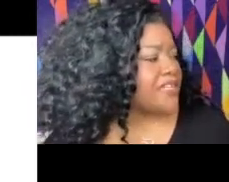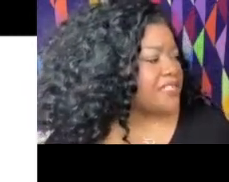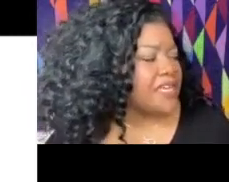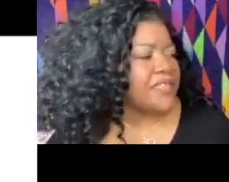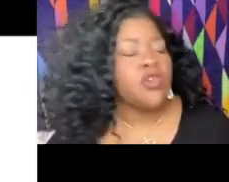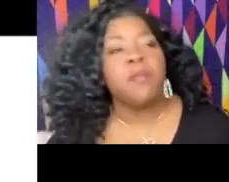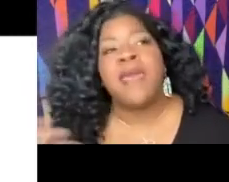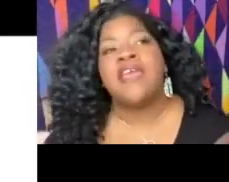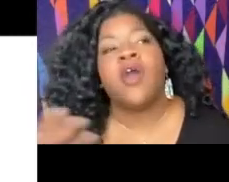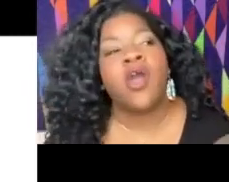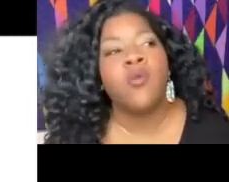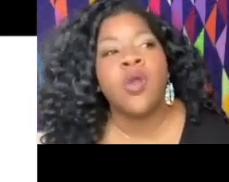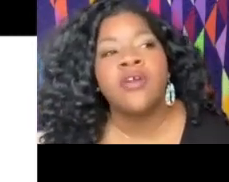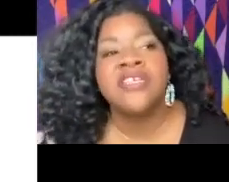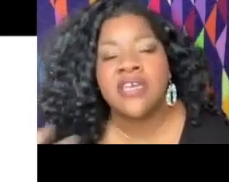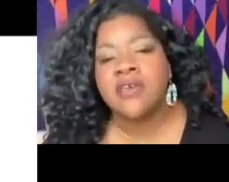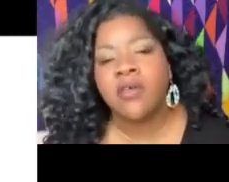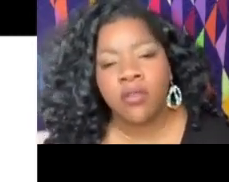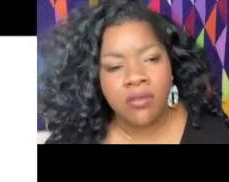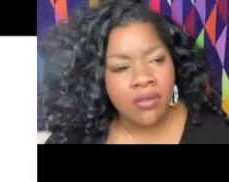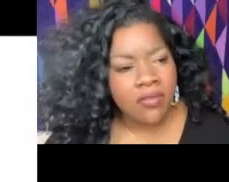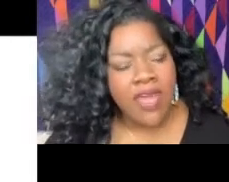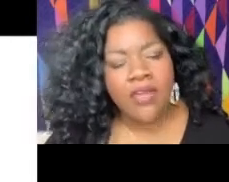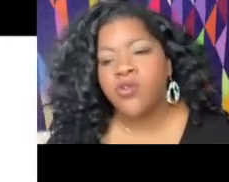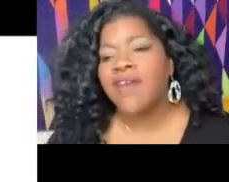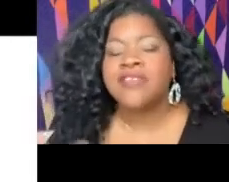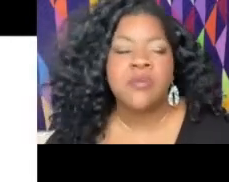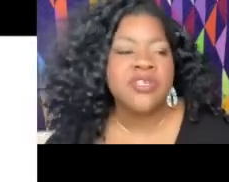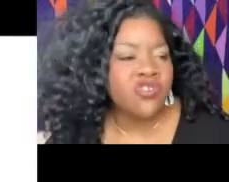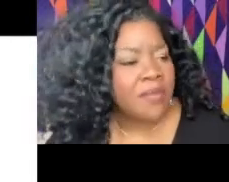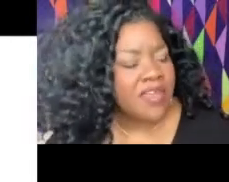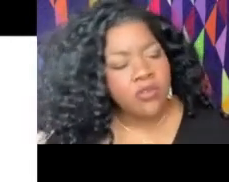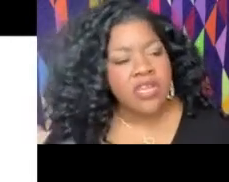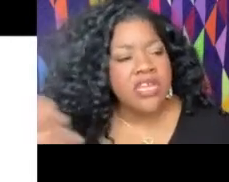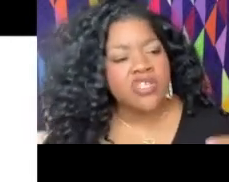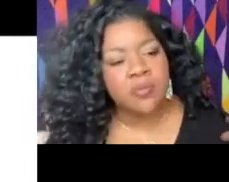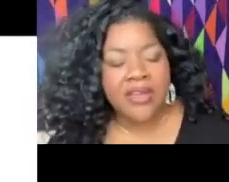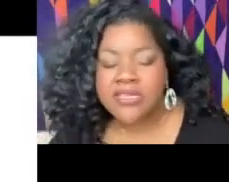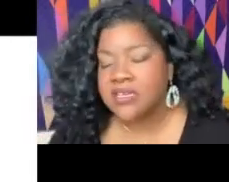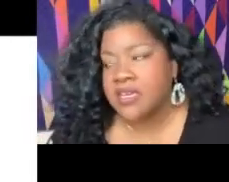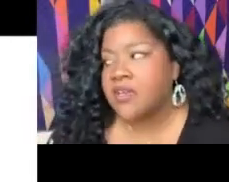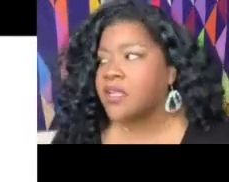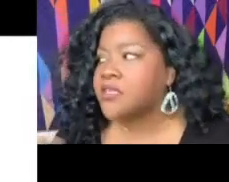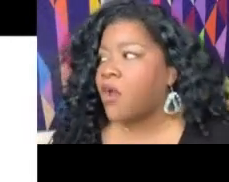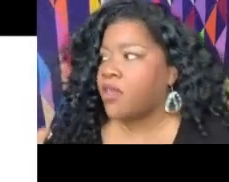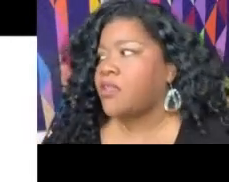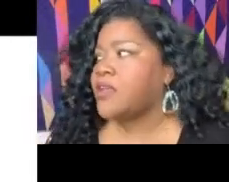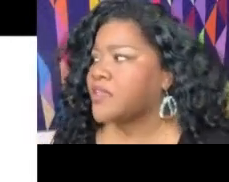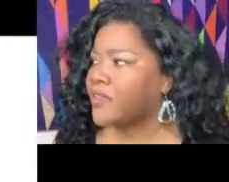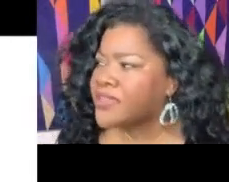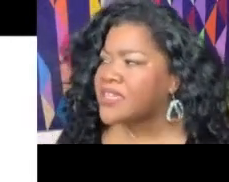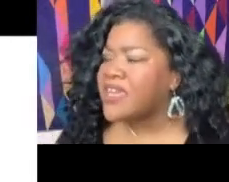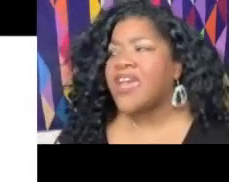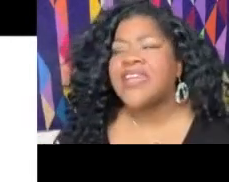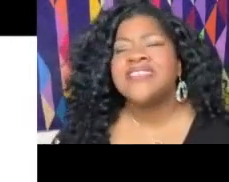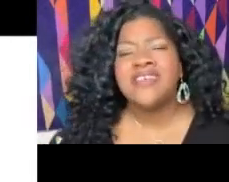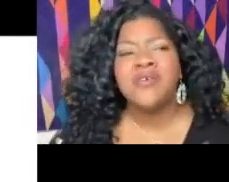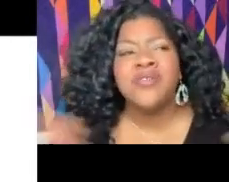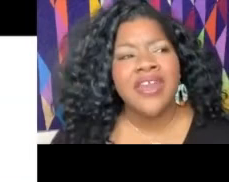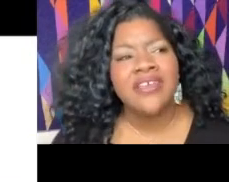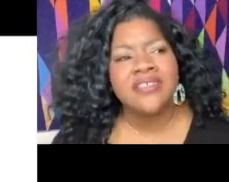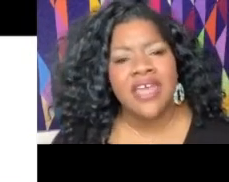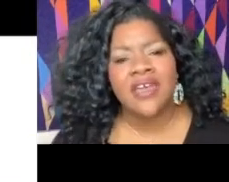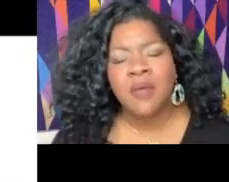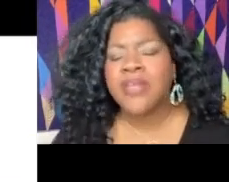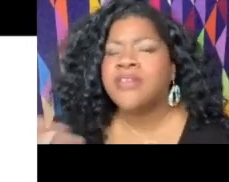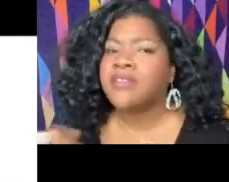this idea that you're making artwork to heal, that you have so much trauma that you need your practice to heal. It's all healing, it's all this. And I say,